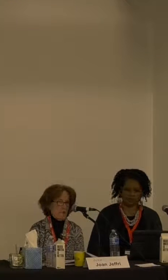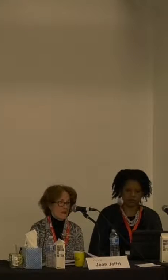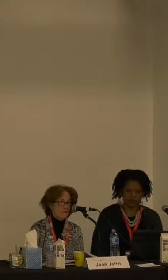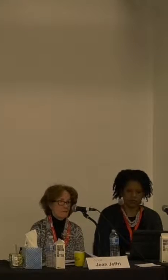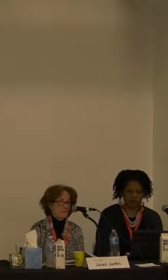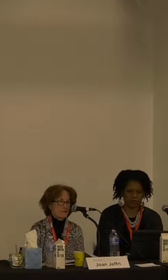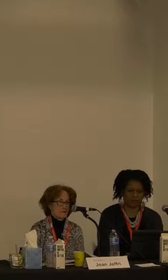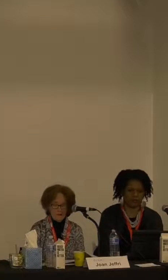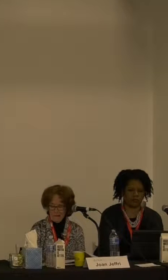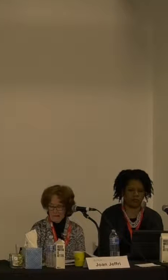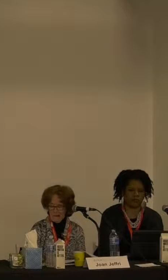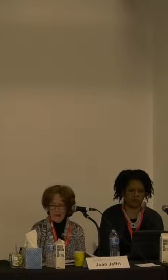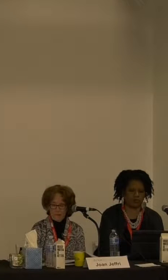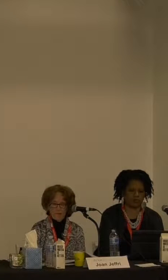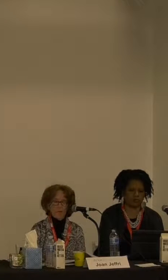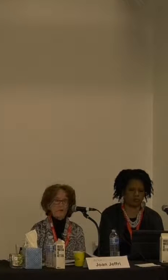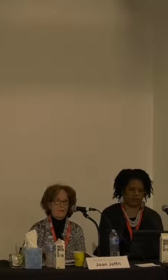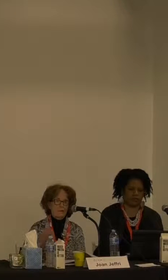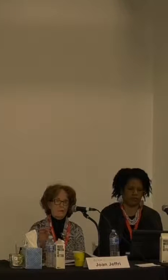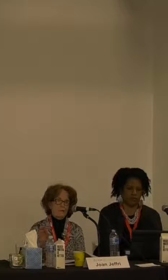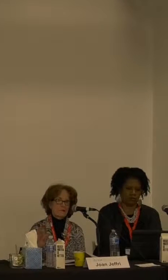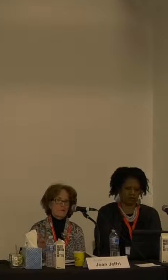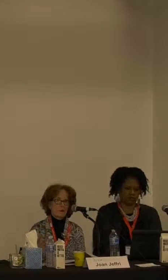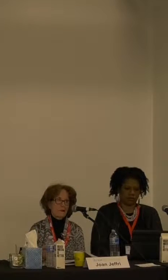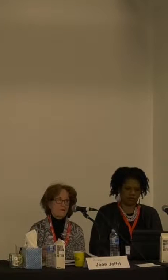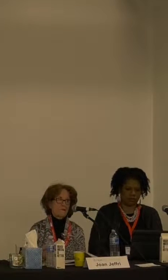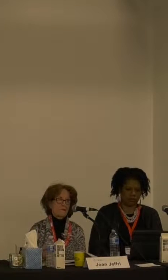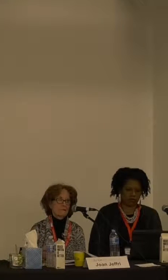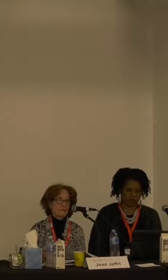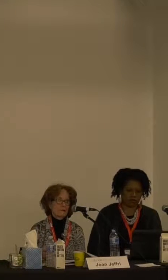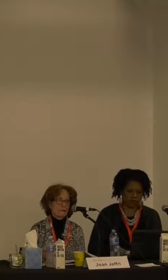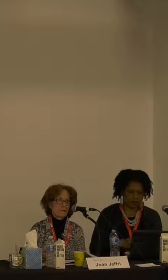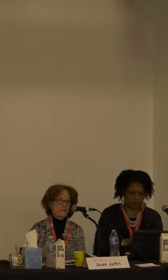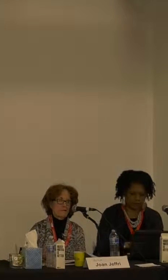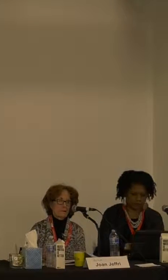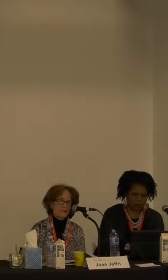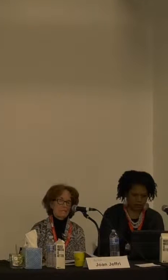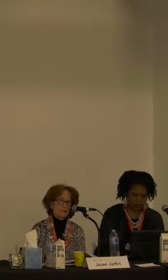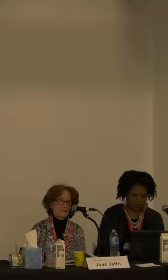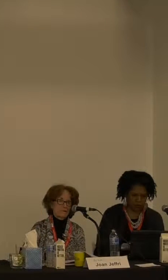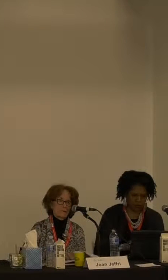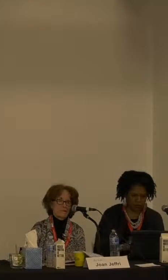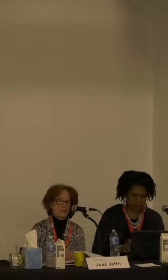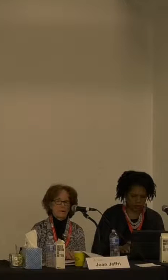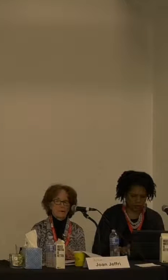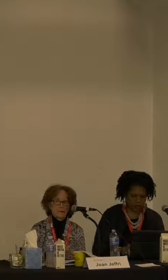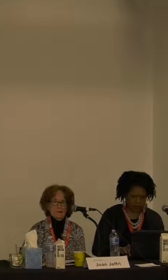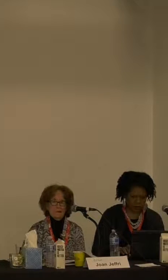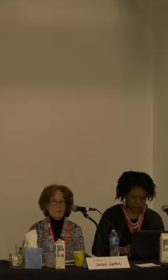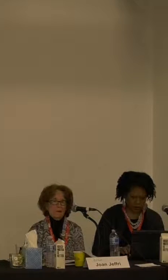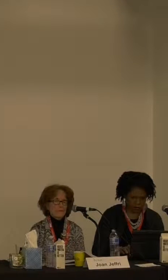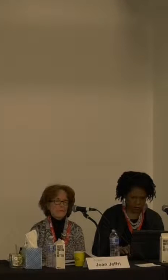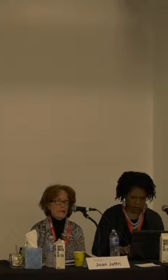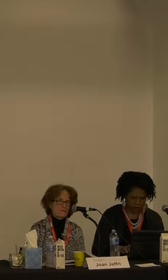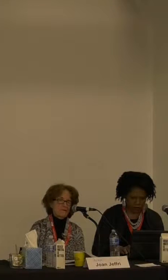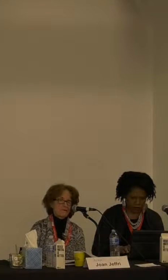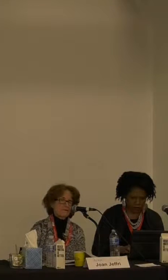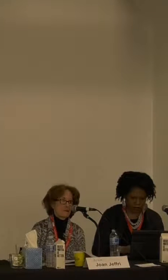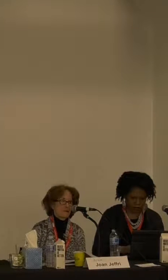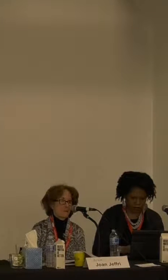due to age. And one of the things when we start talking about disability that's very important to remember is the